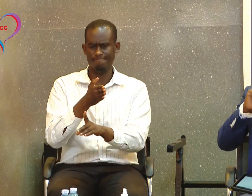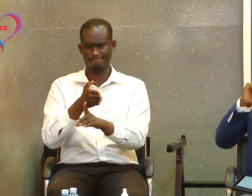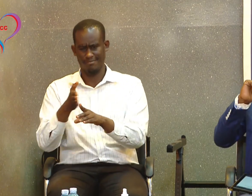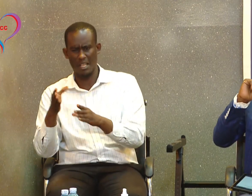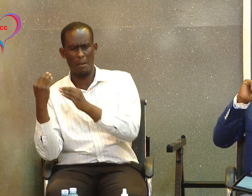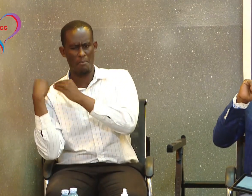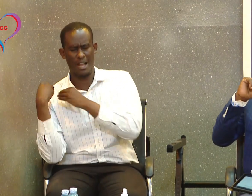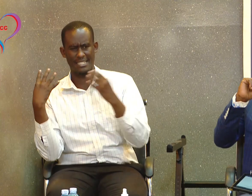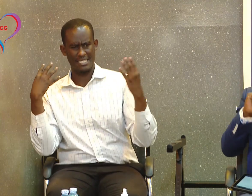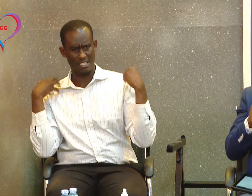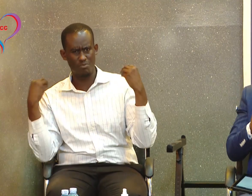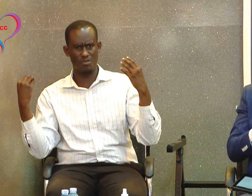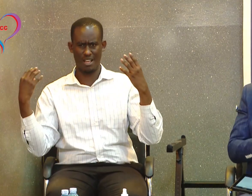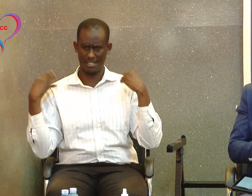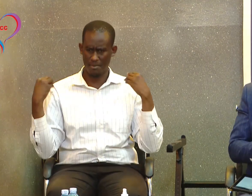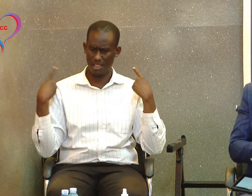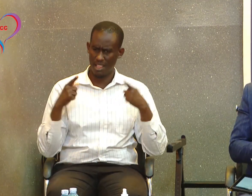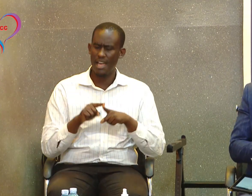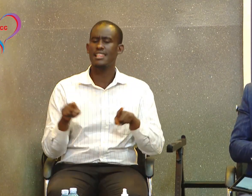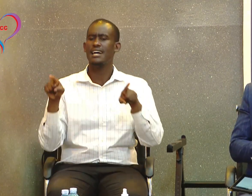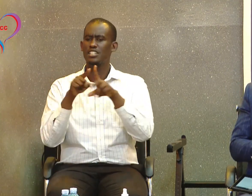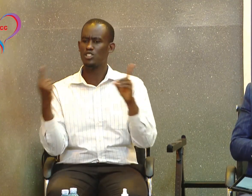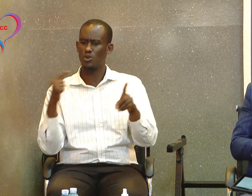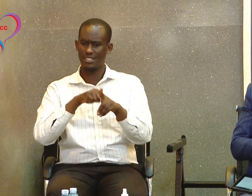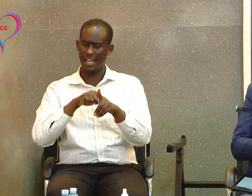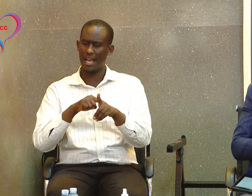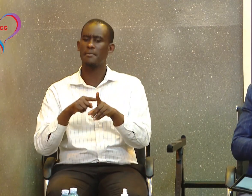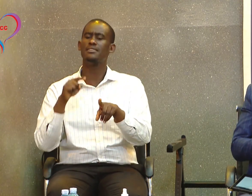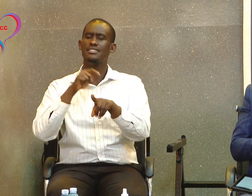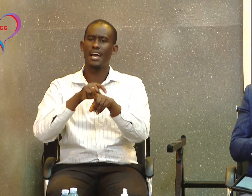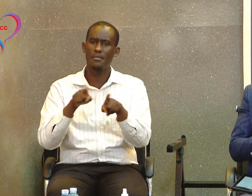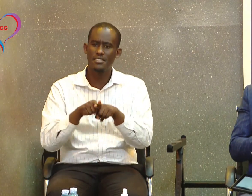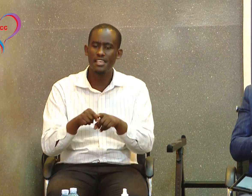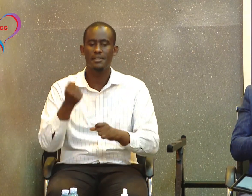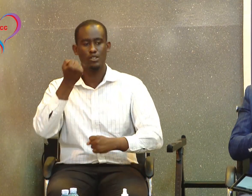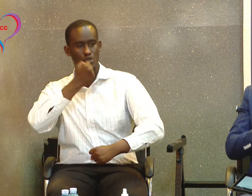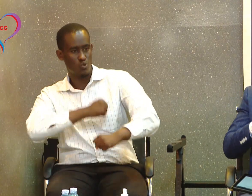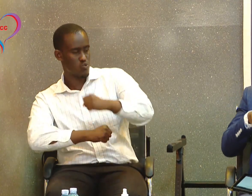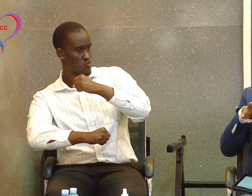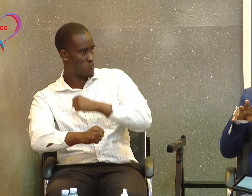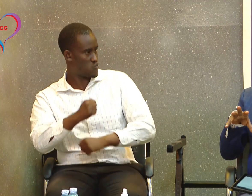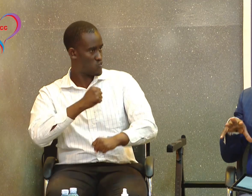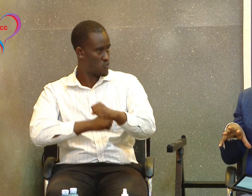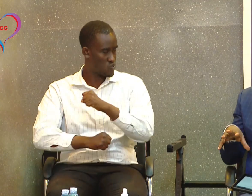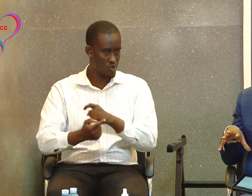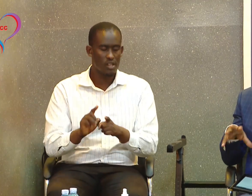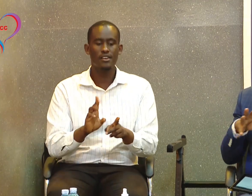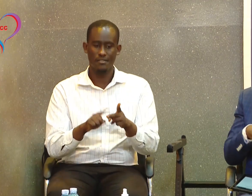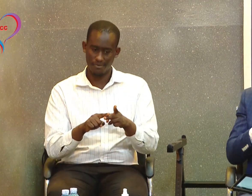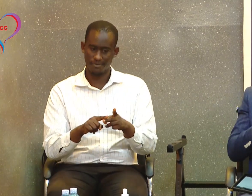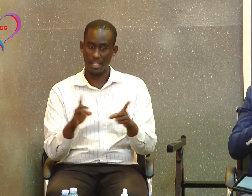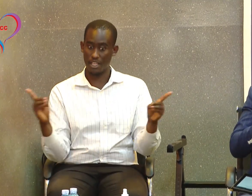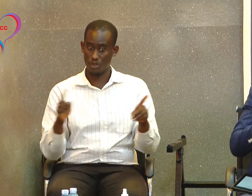it's the same time you have to execute it. So you're finding it out.